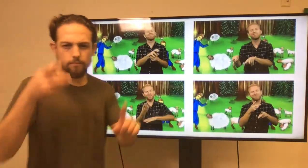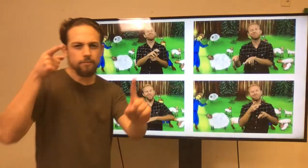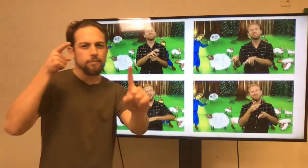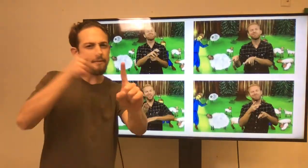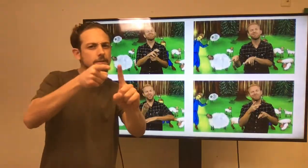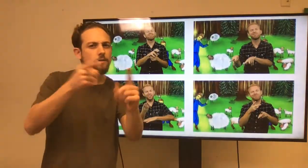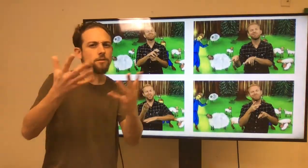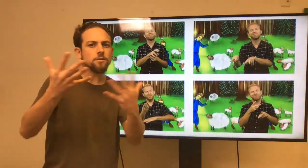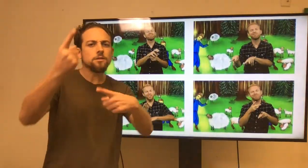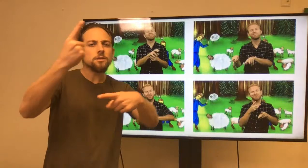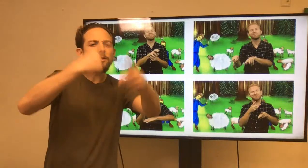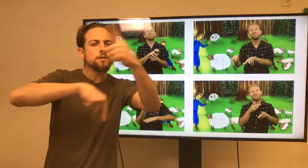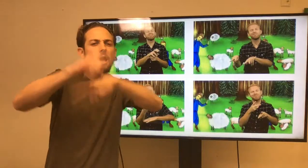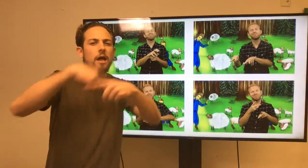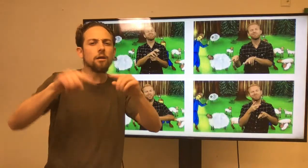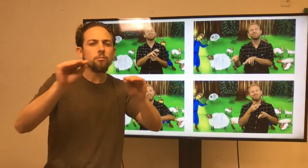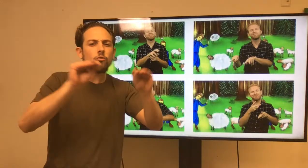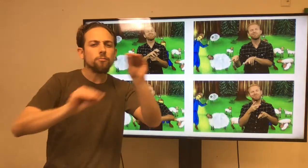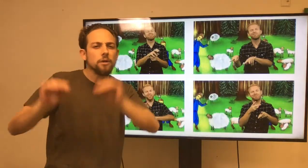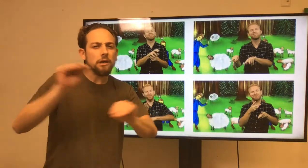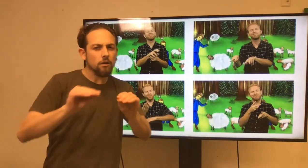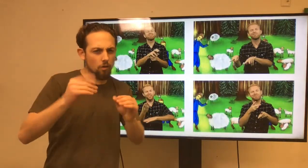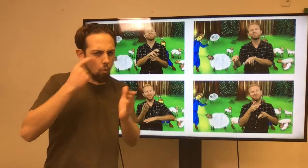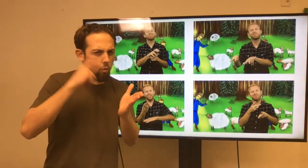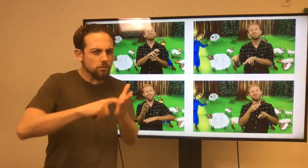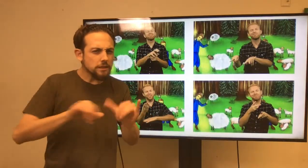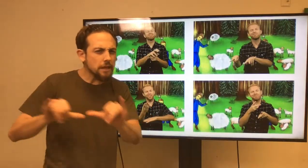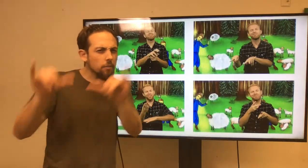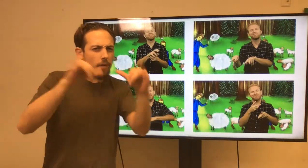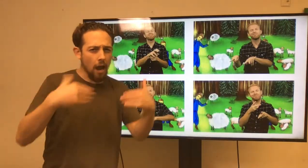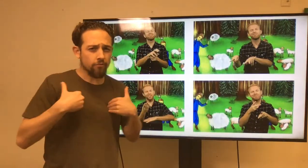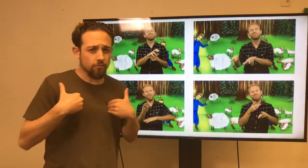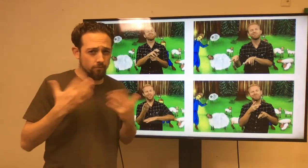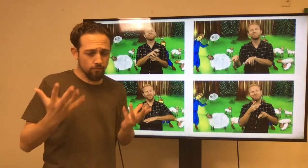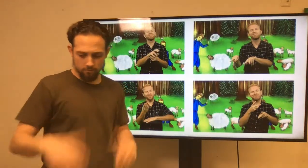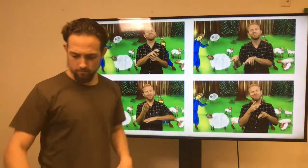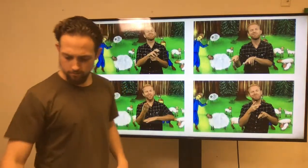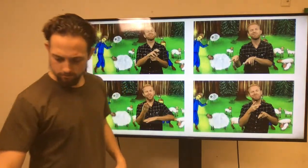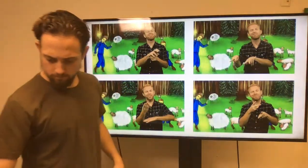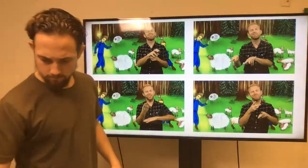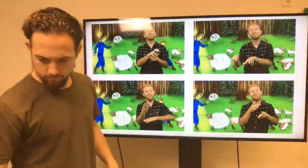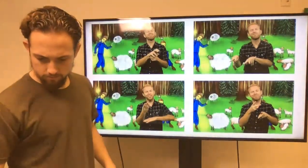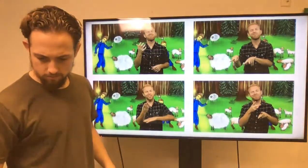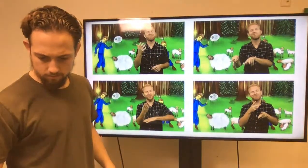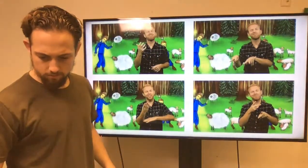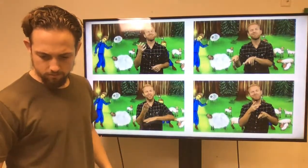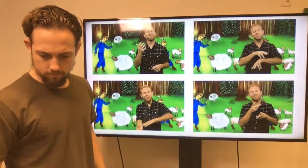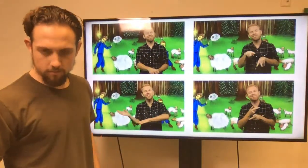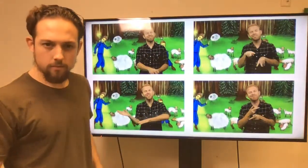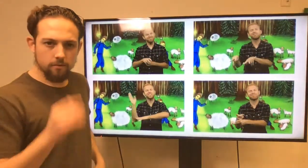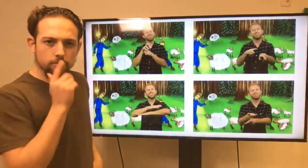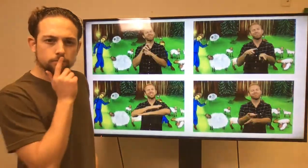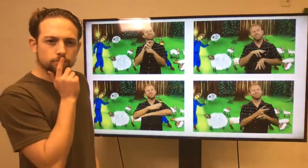Does anyone notice the pattern or the similarities? Okay, so somebody said the sign